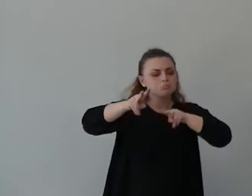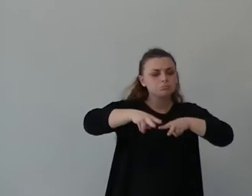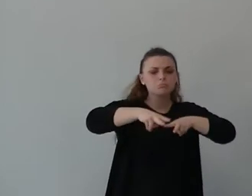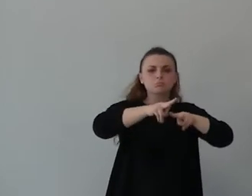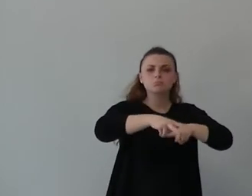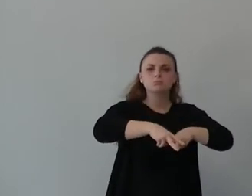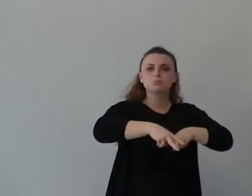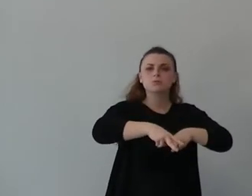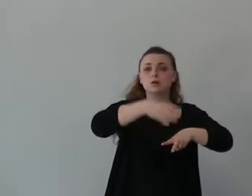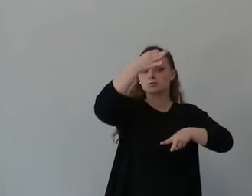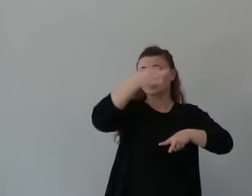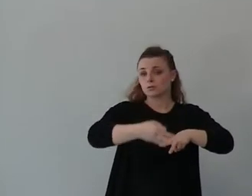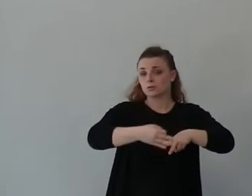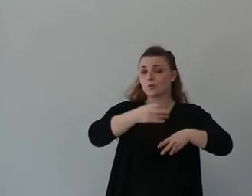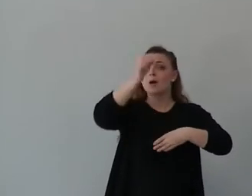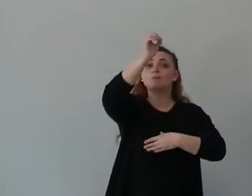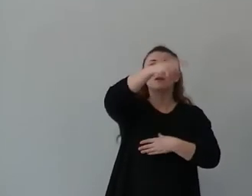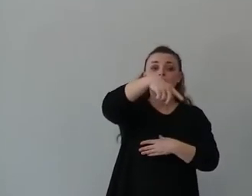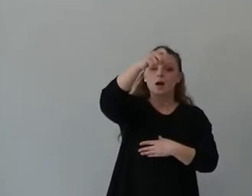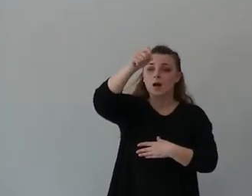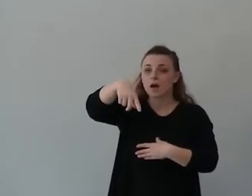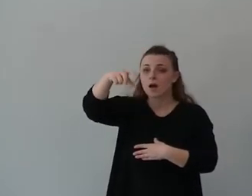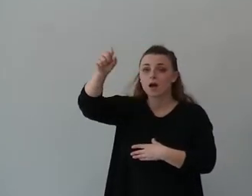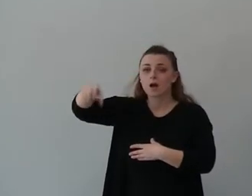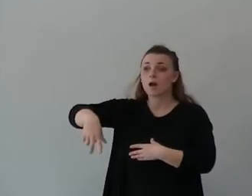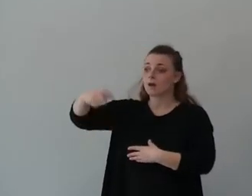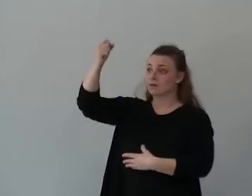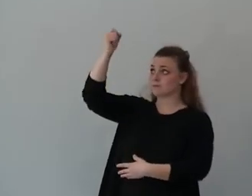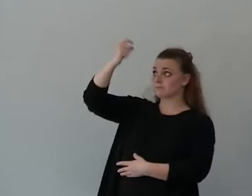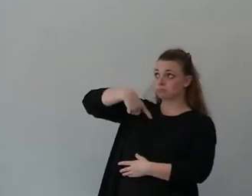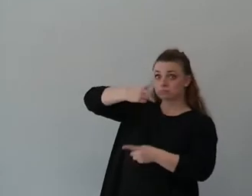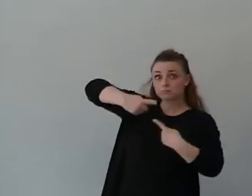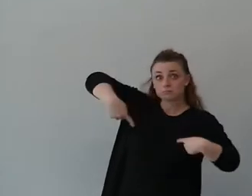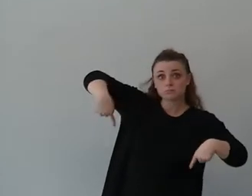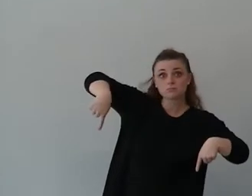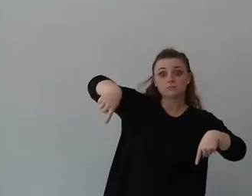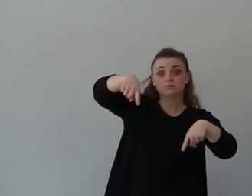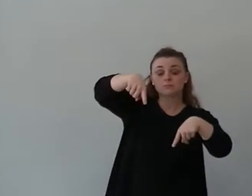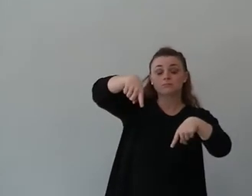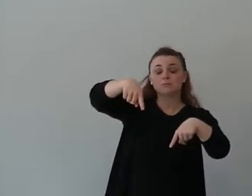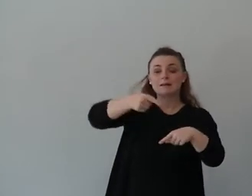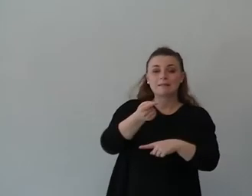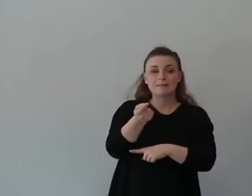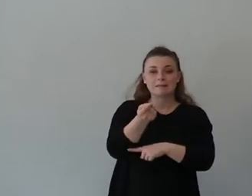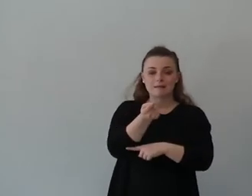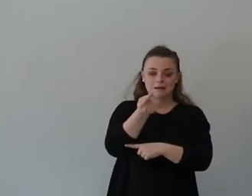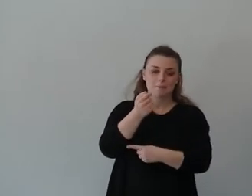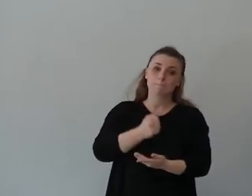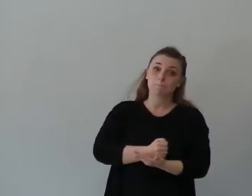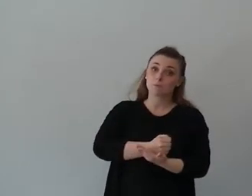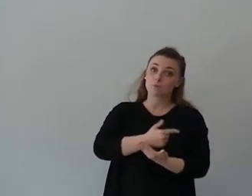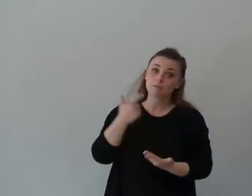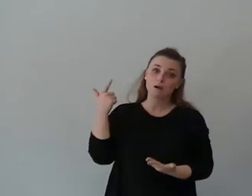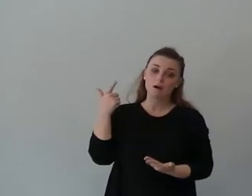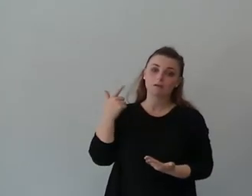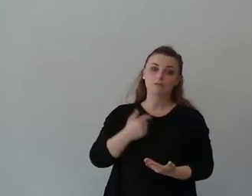E ha piantato delle cose importanti in noi. And only His word, His timing, and fellowship